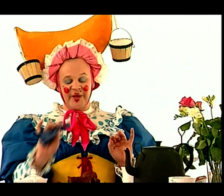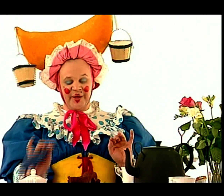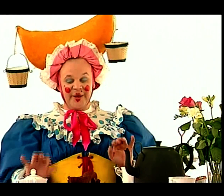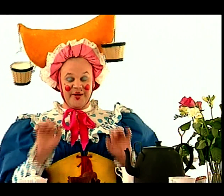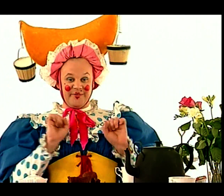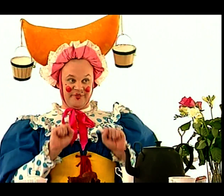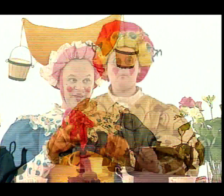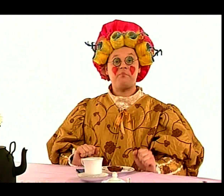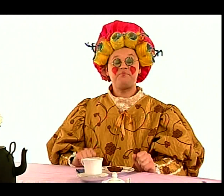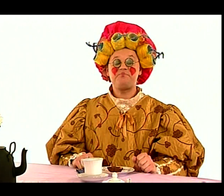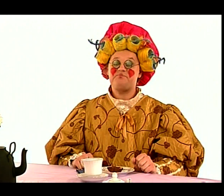Delicious.